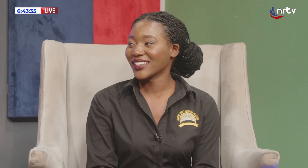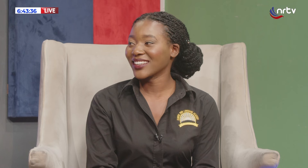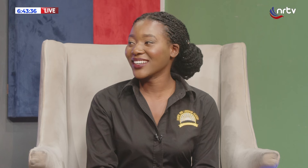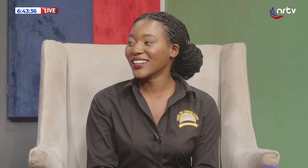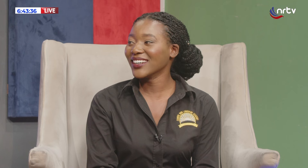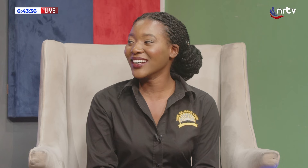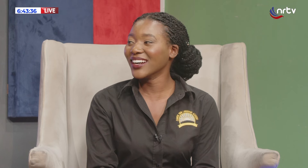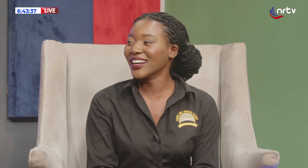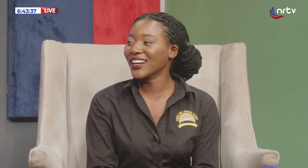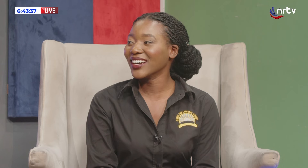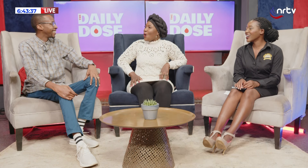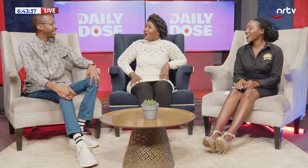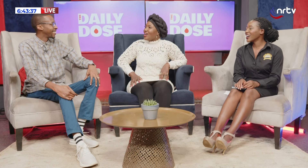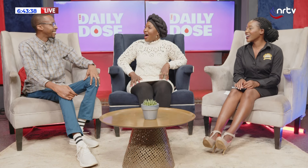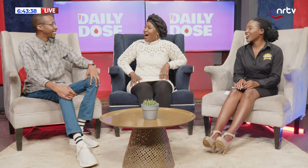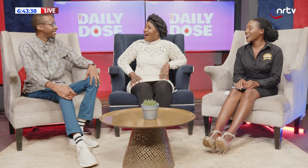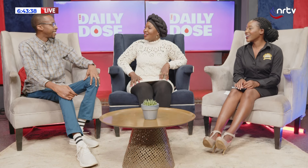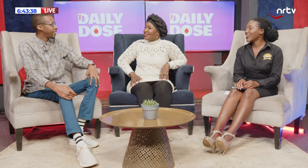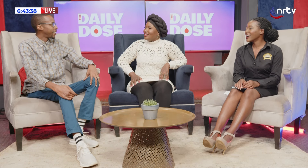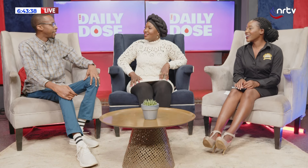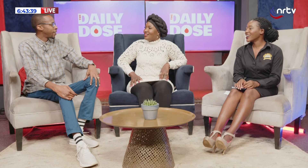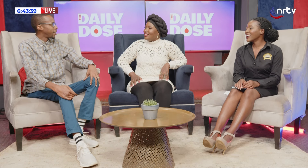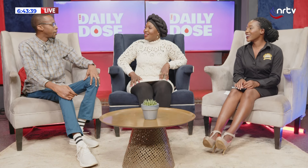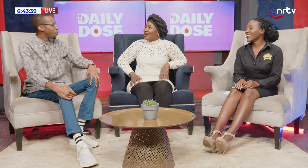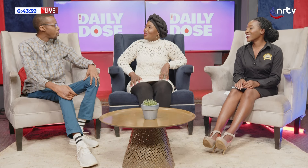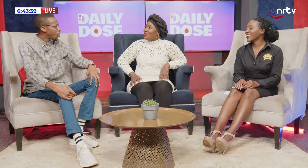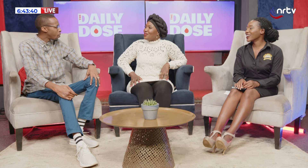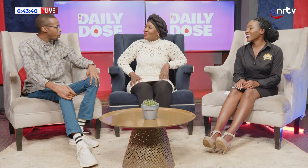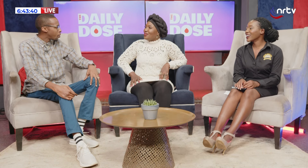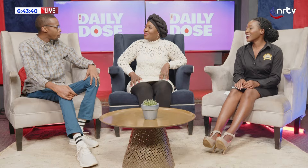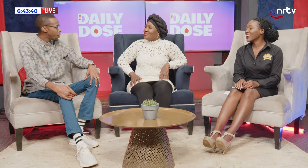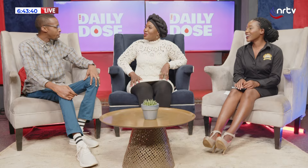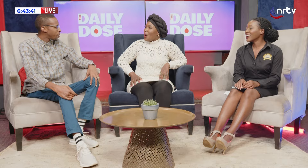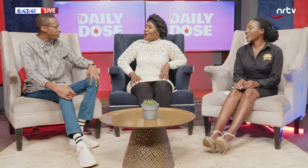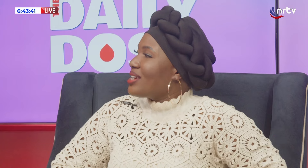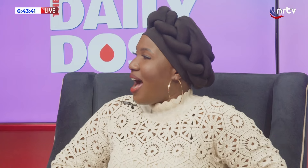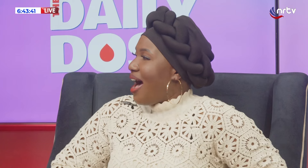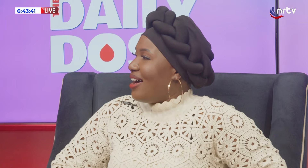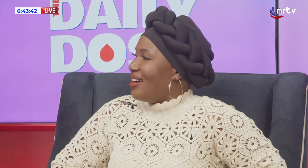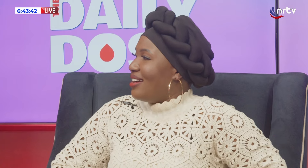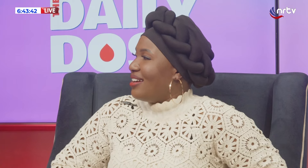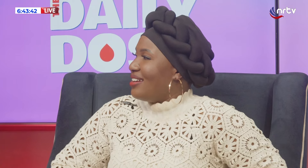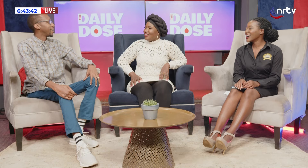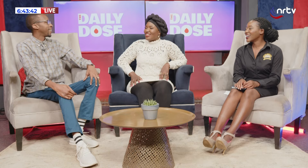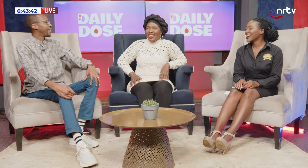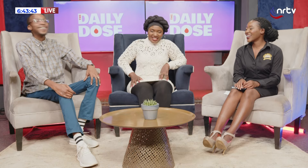I'm joking. Low. Lawyer. Yes.